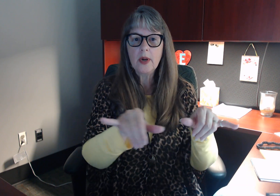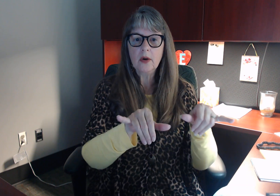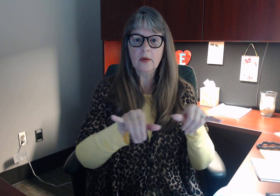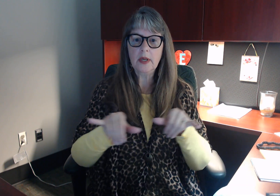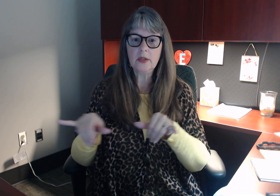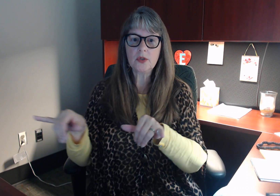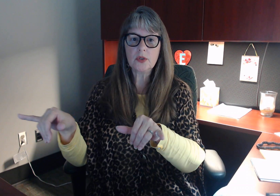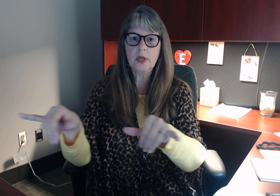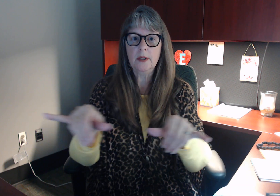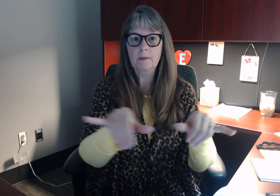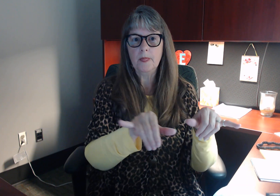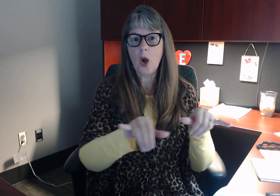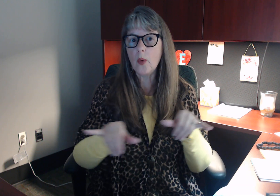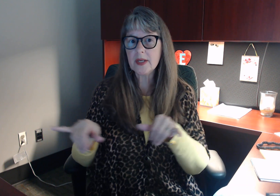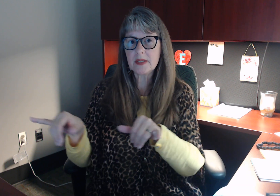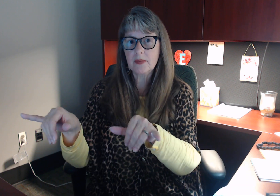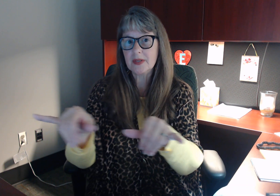where it's always the same,